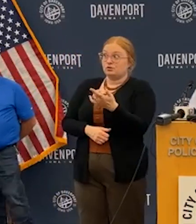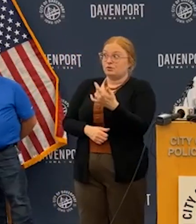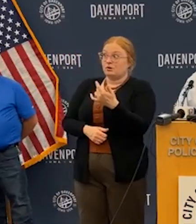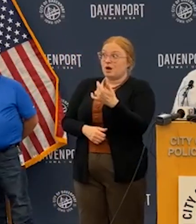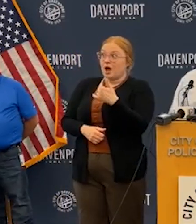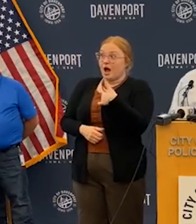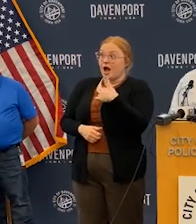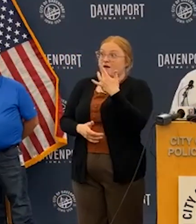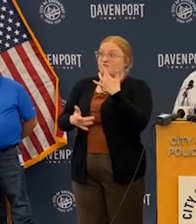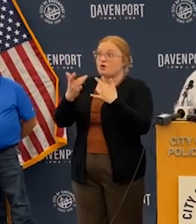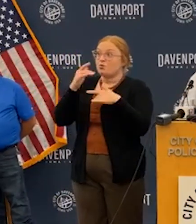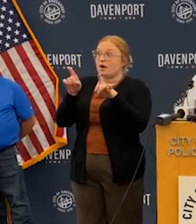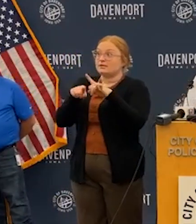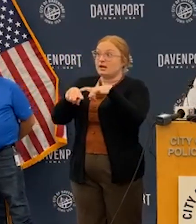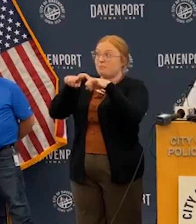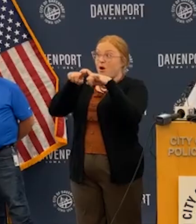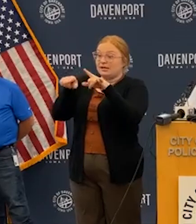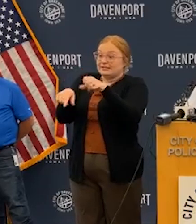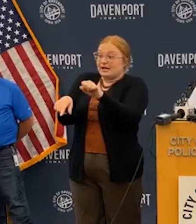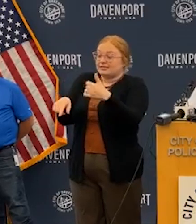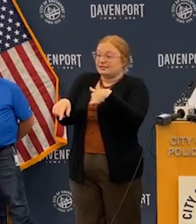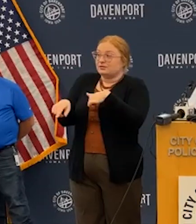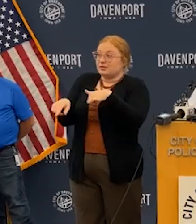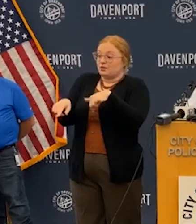me, yes.